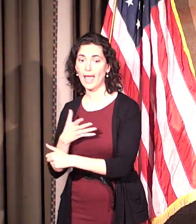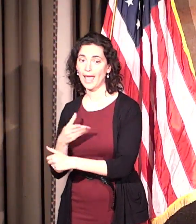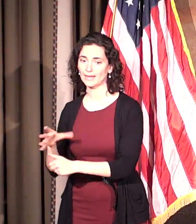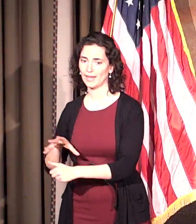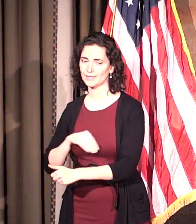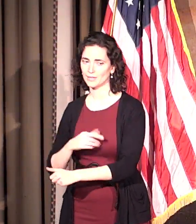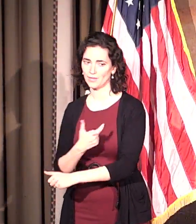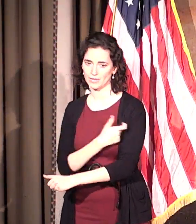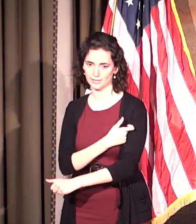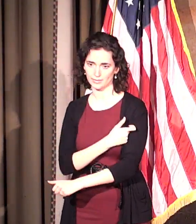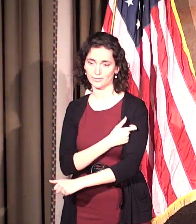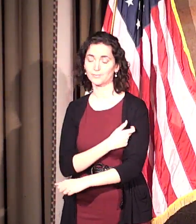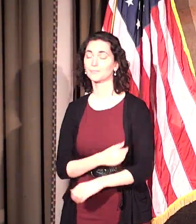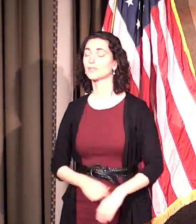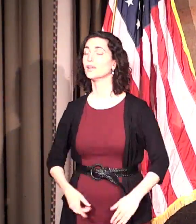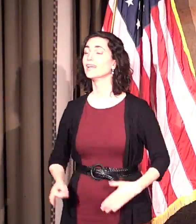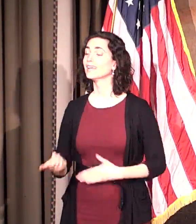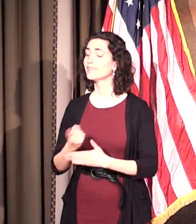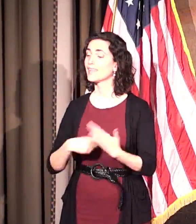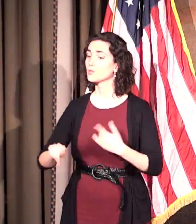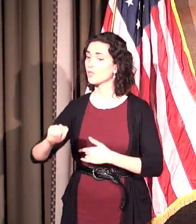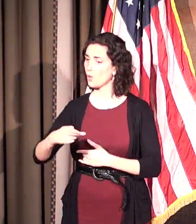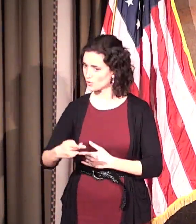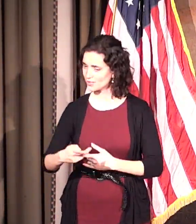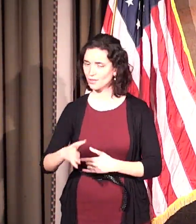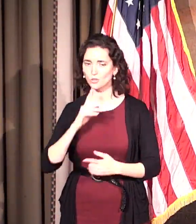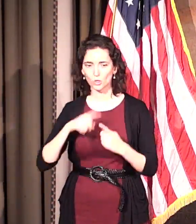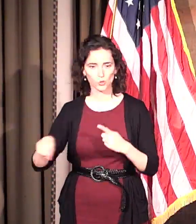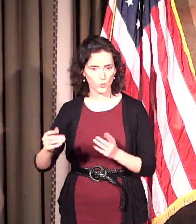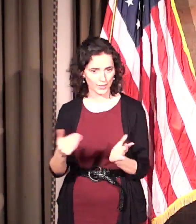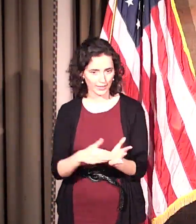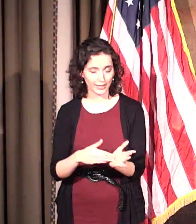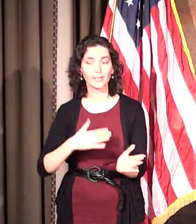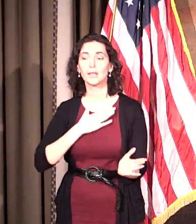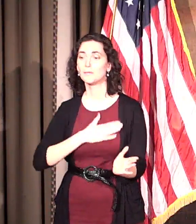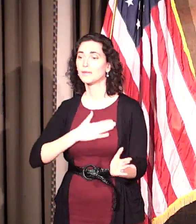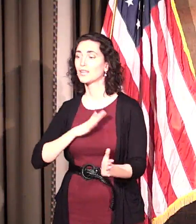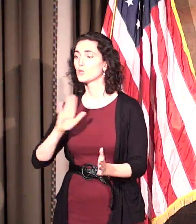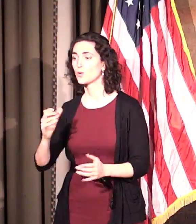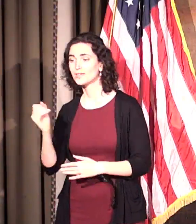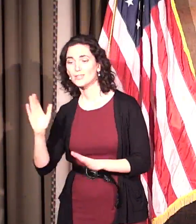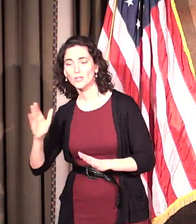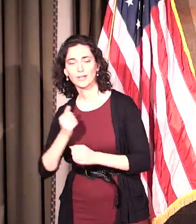you next Thursday. Everybody, please have a safe and nice